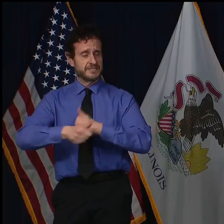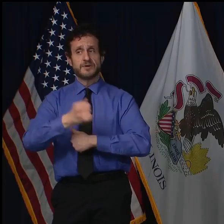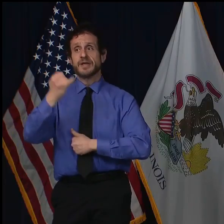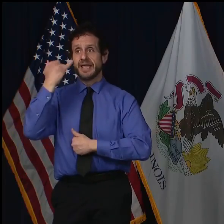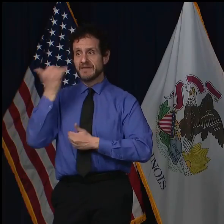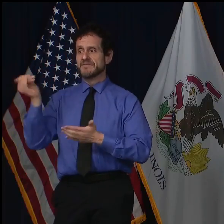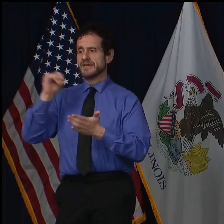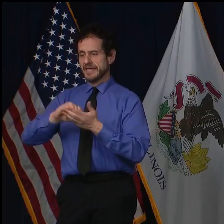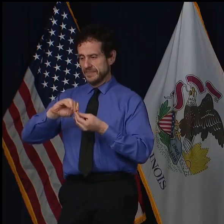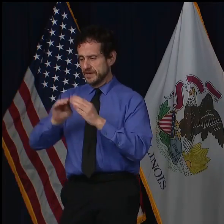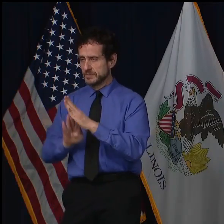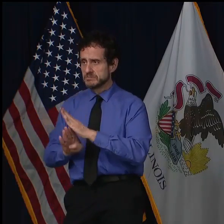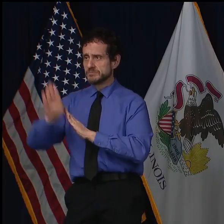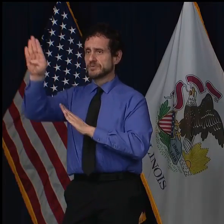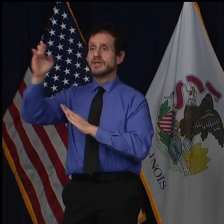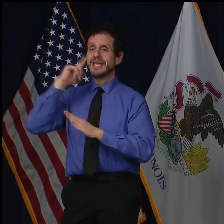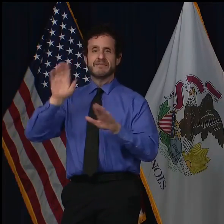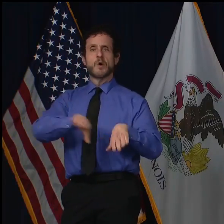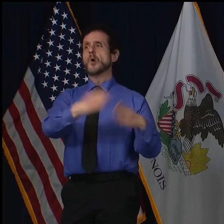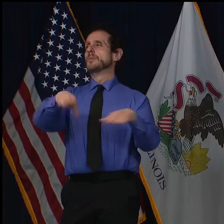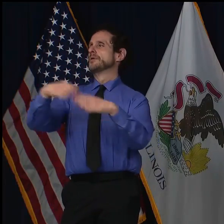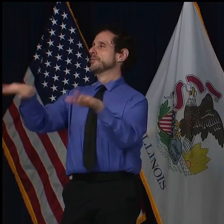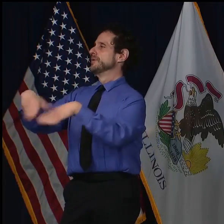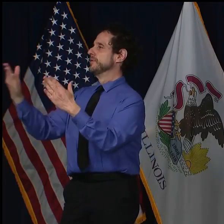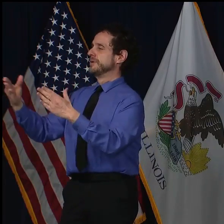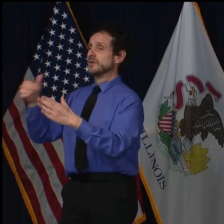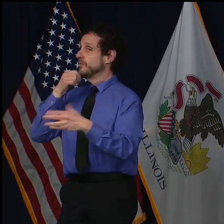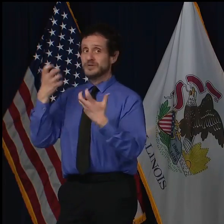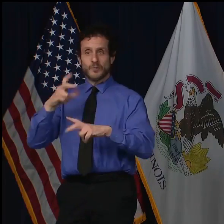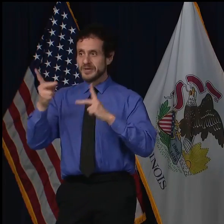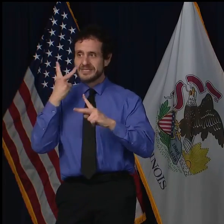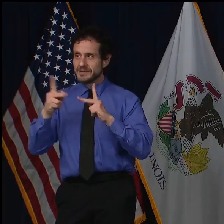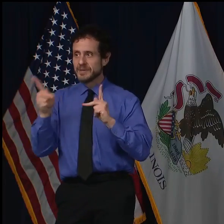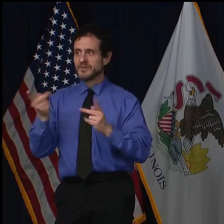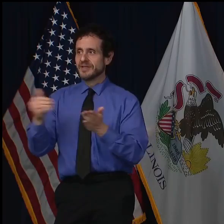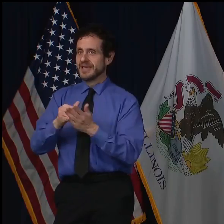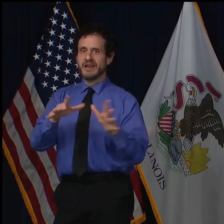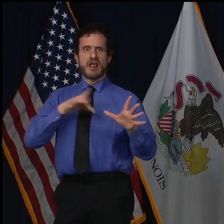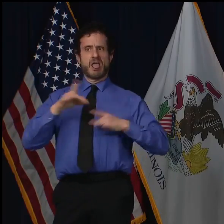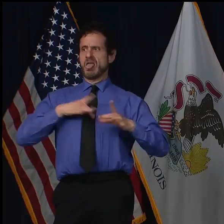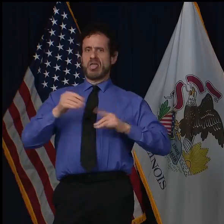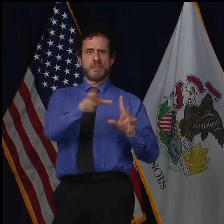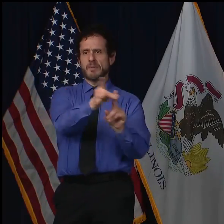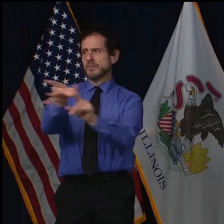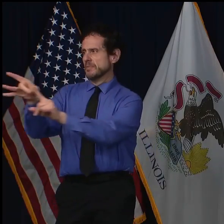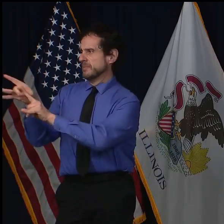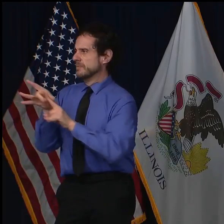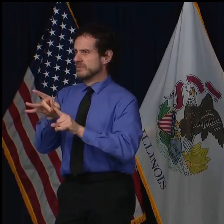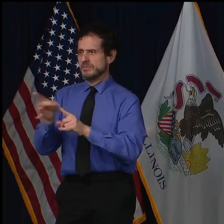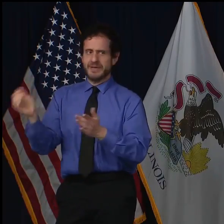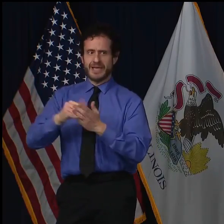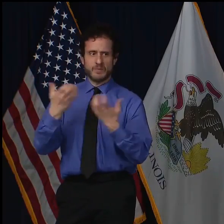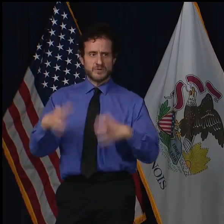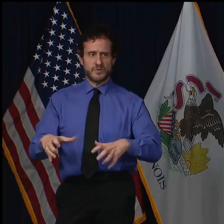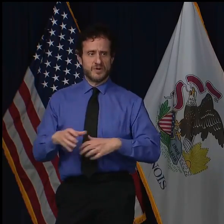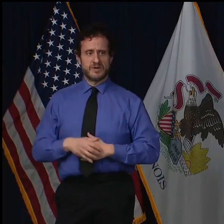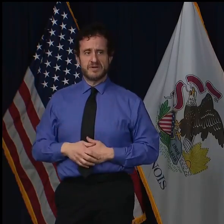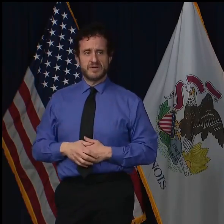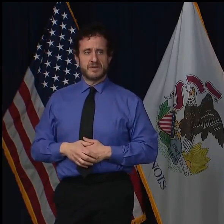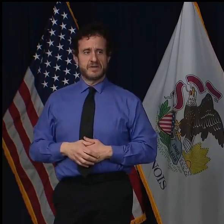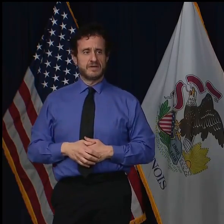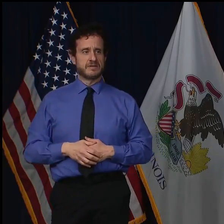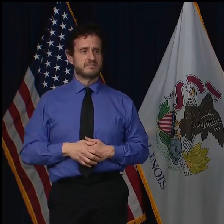a surge, if we open up, that we don't just end up where we could have been and we're scared to be, 6 weeks ago. Okay. Dr.